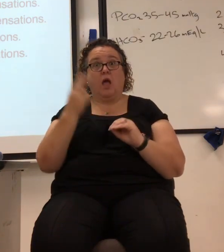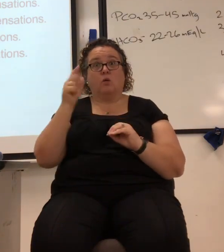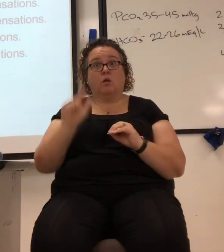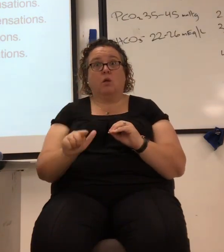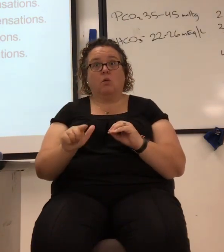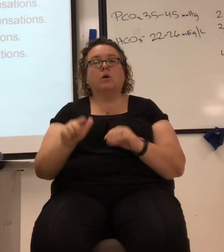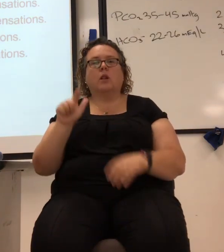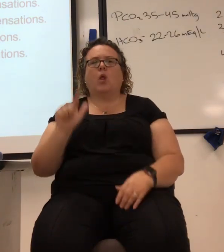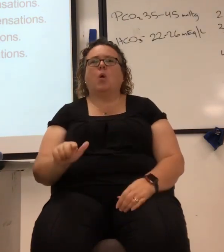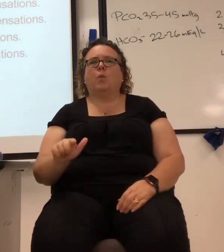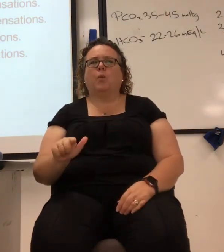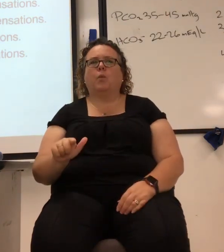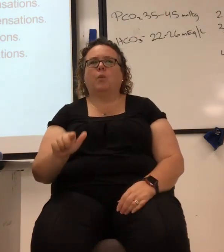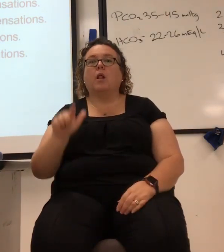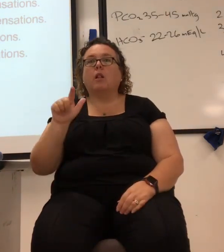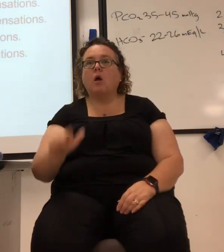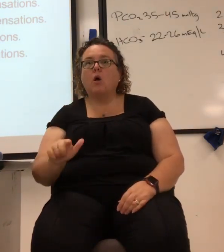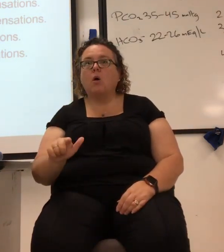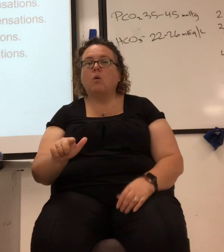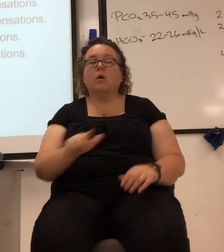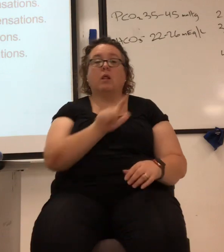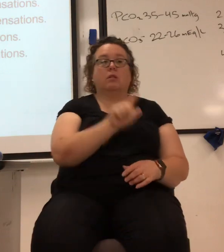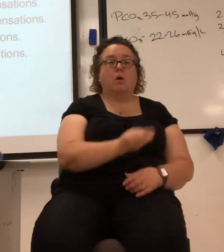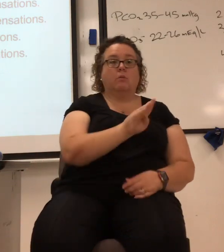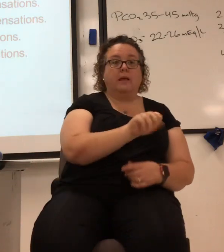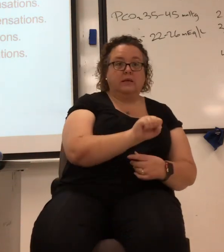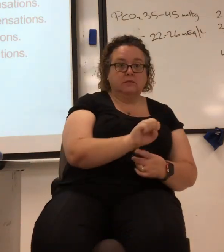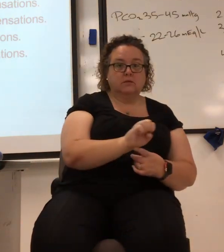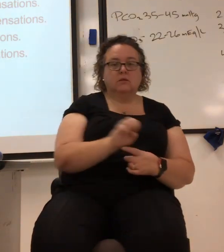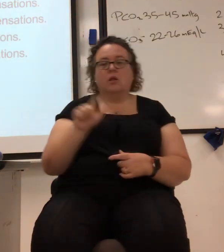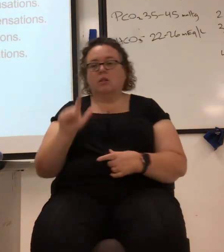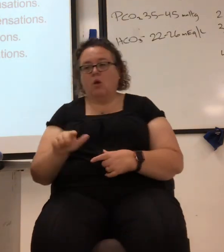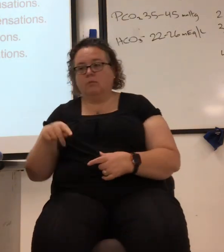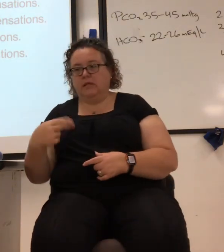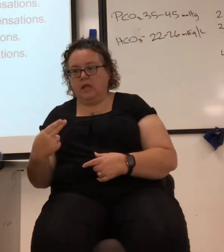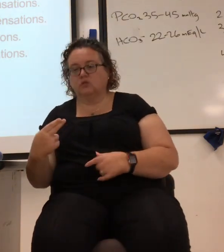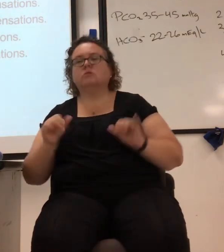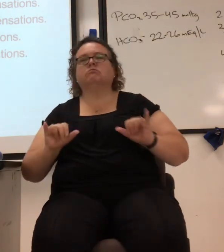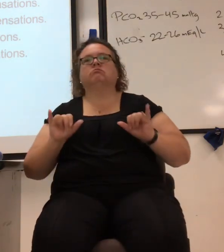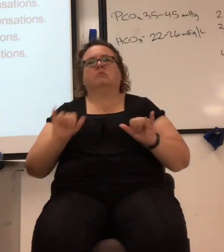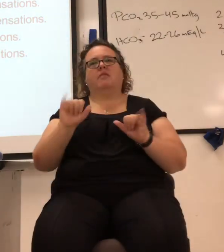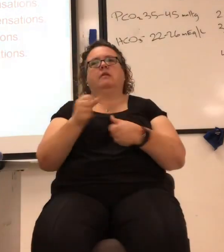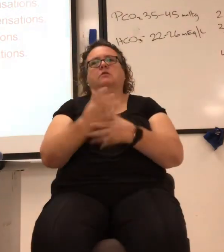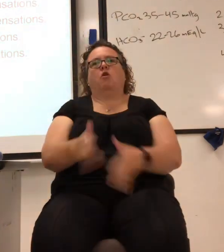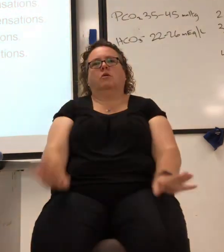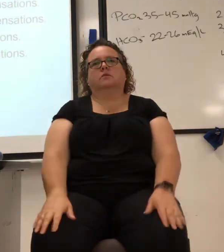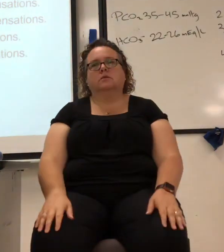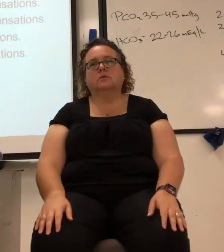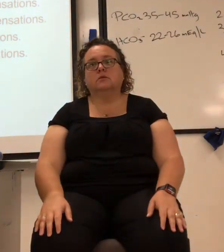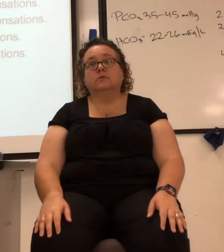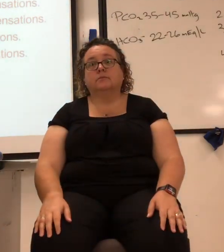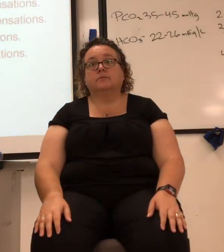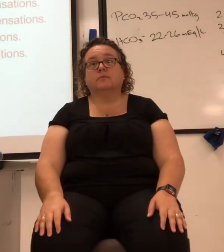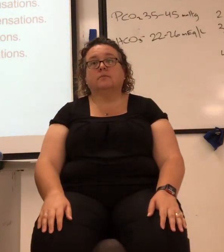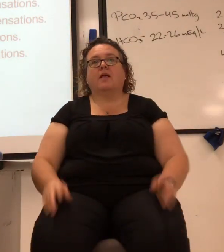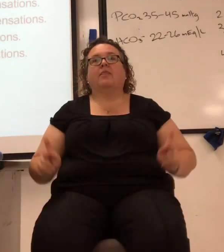Then you want to determine the cause, if it's lungs or kidney, if it's respiratory or metabolic. And just look at the second value